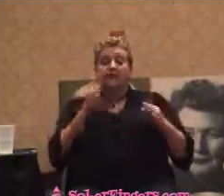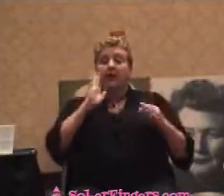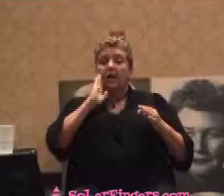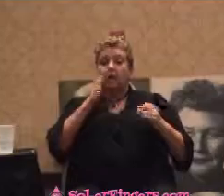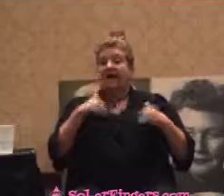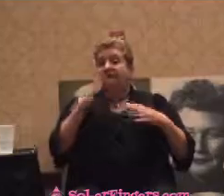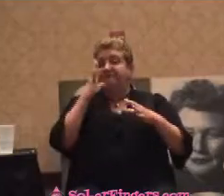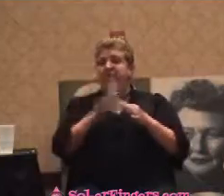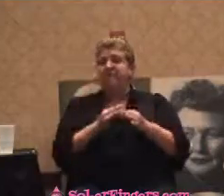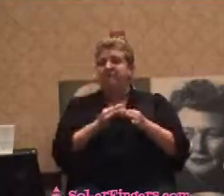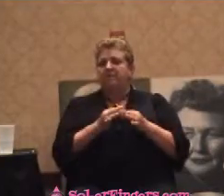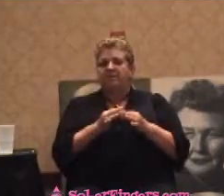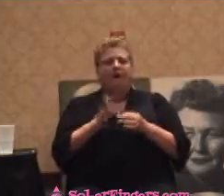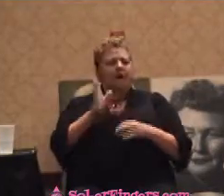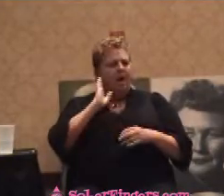down in the chair and said, I'm going to have faith.